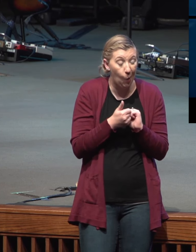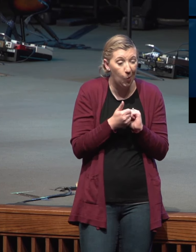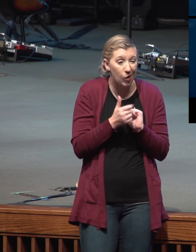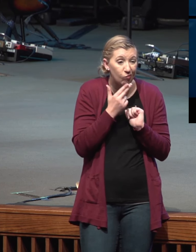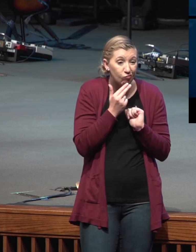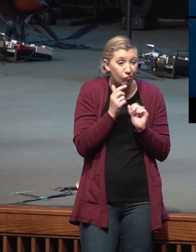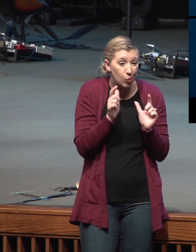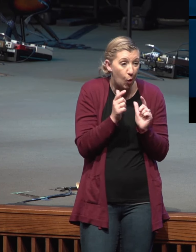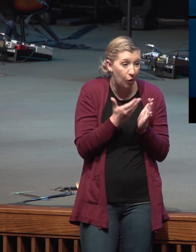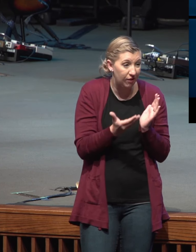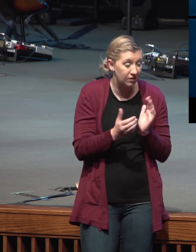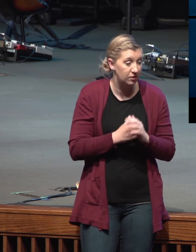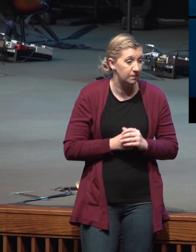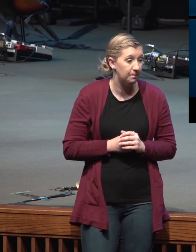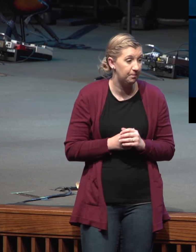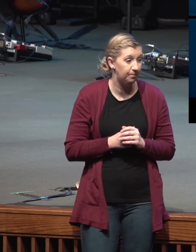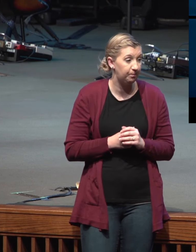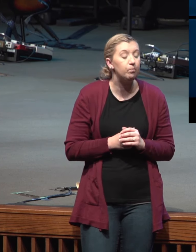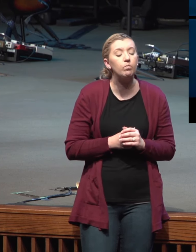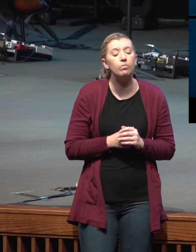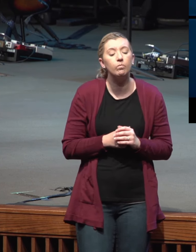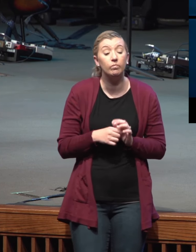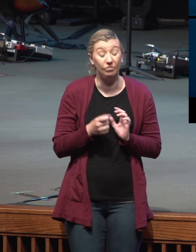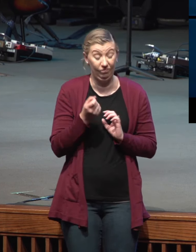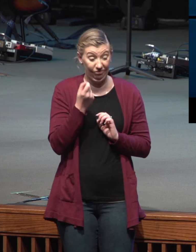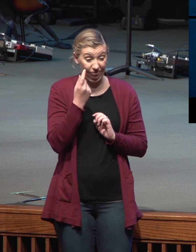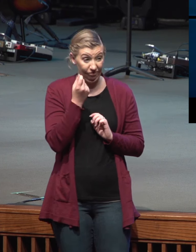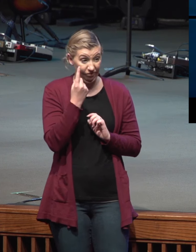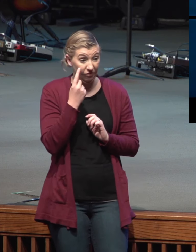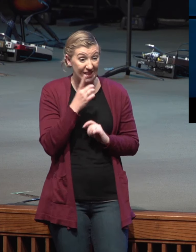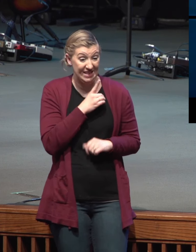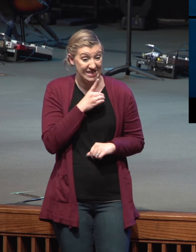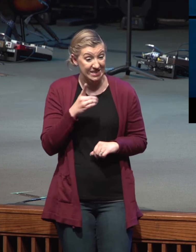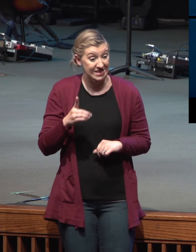small. And here's the thing.